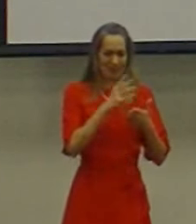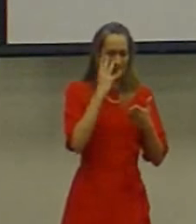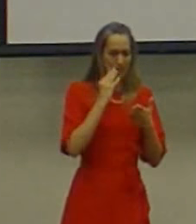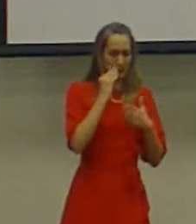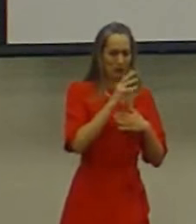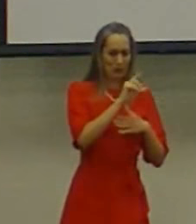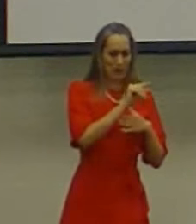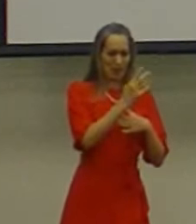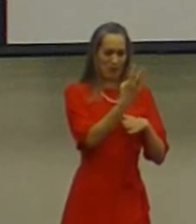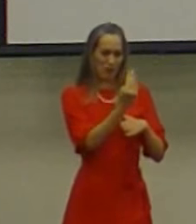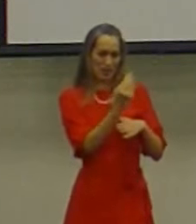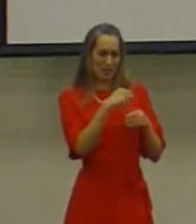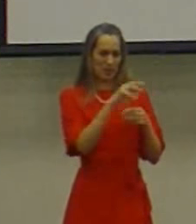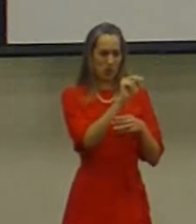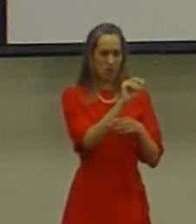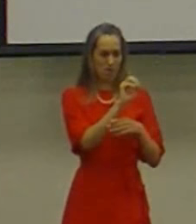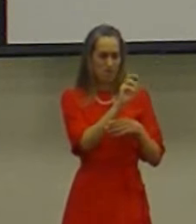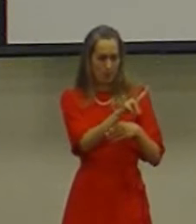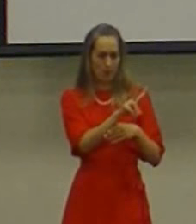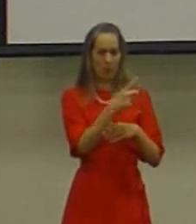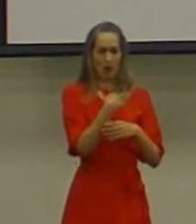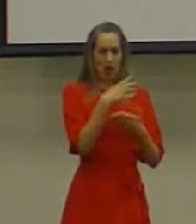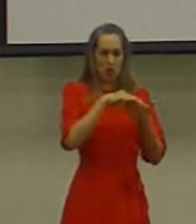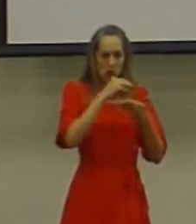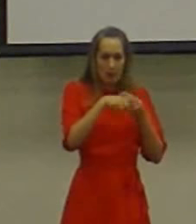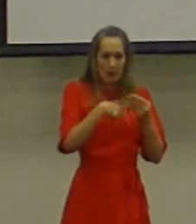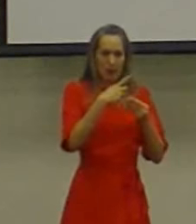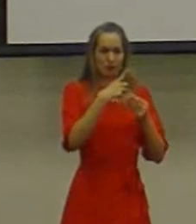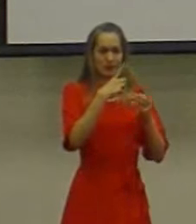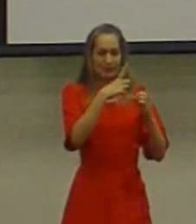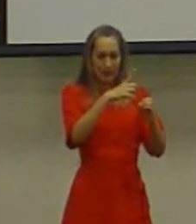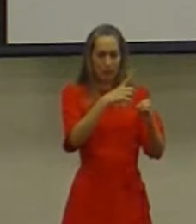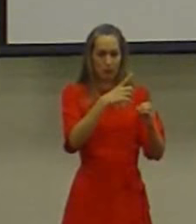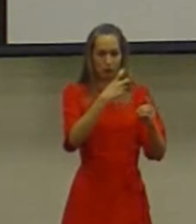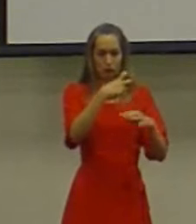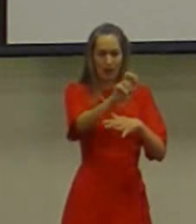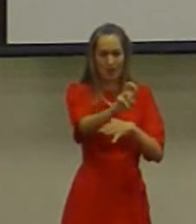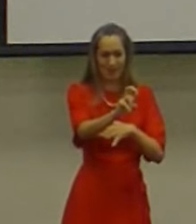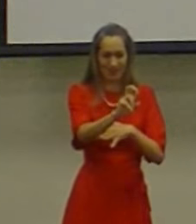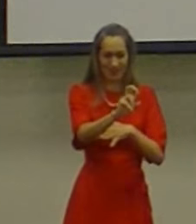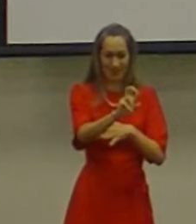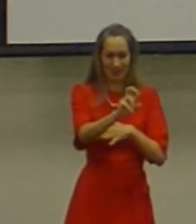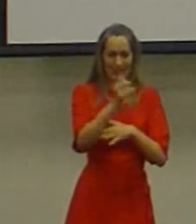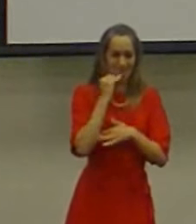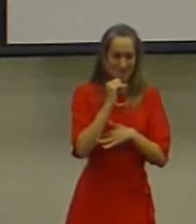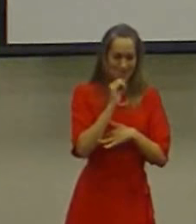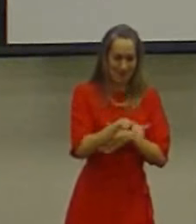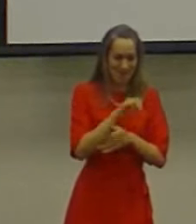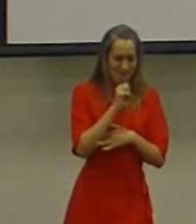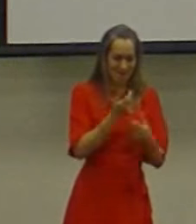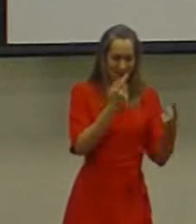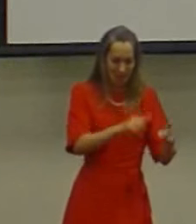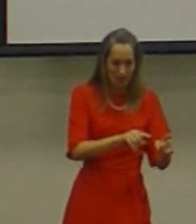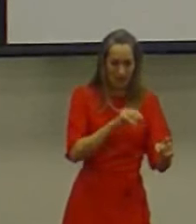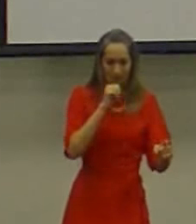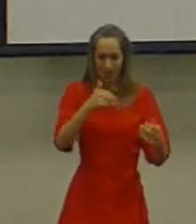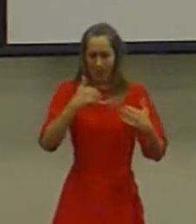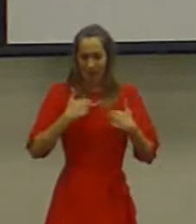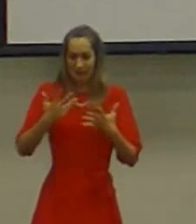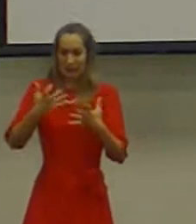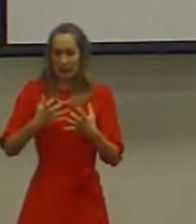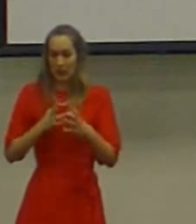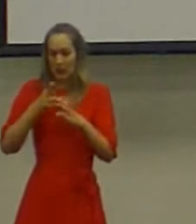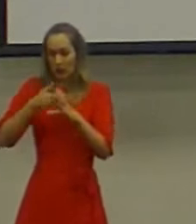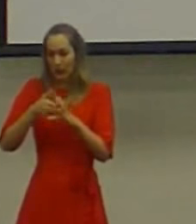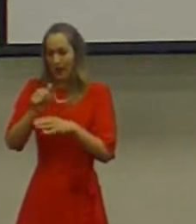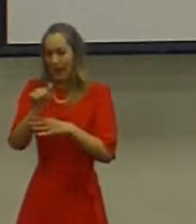I wouldn't have learned about DiscipleTrips. I wouldn't have had the desire to join AIM. I wouldn't have had the desire to come back to the 2-year program. Well, I'm technically in